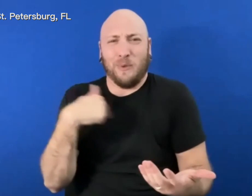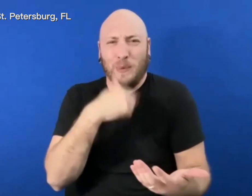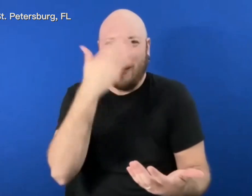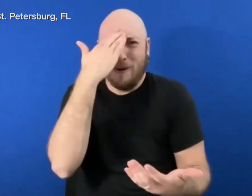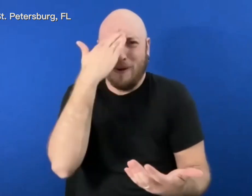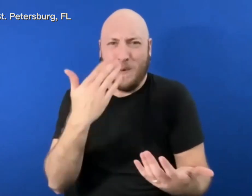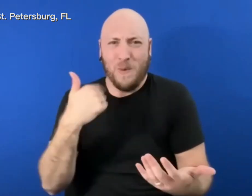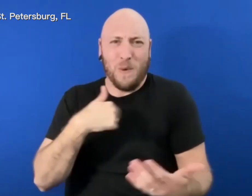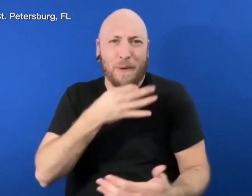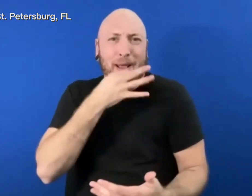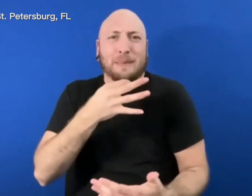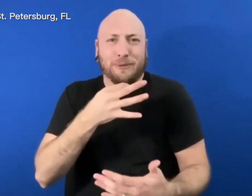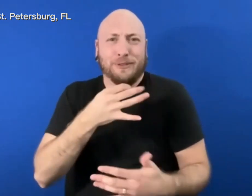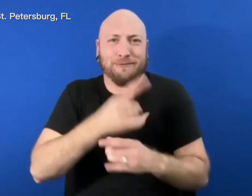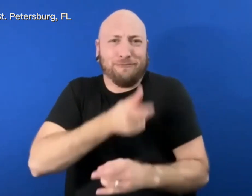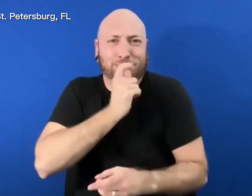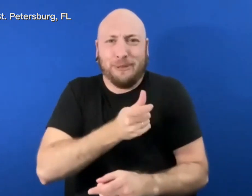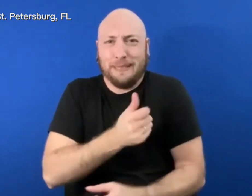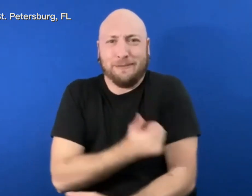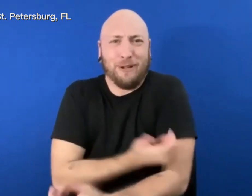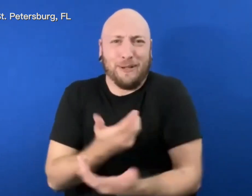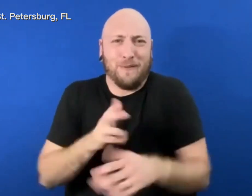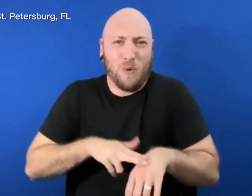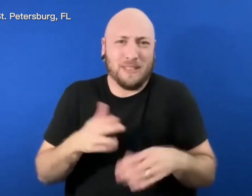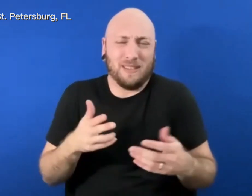but you know, I'll speed it up a little bit.